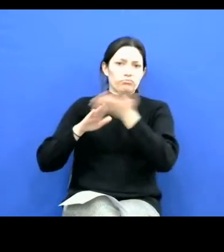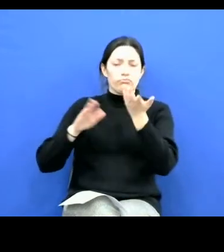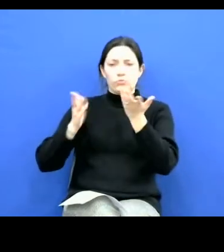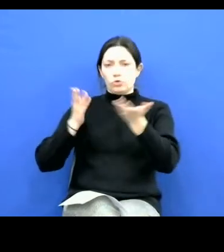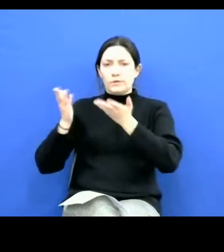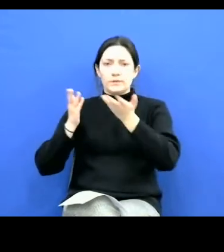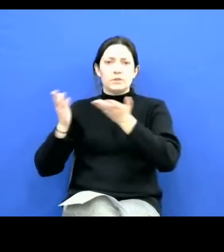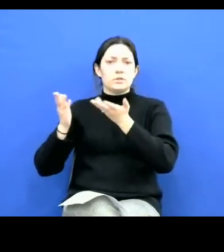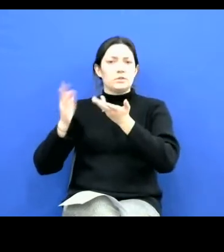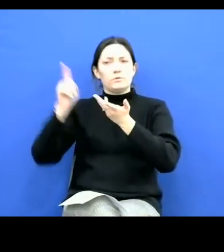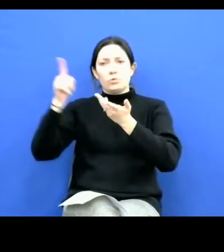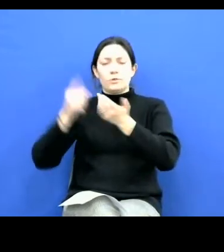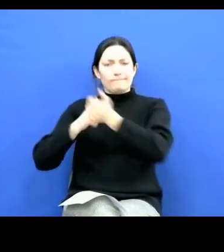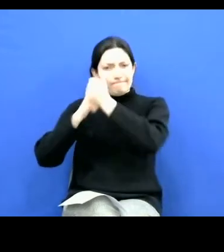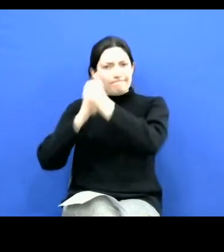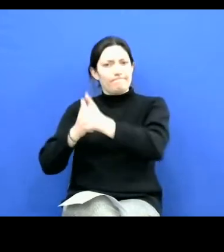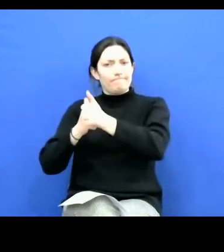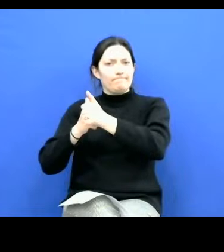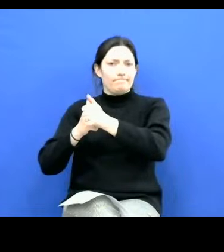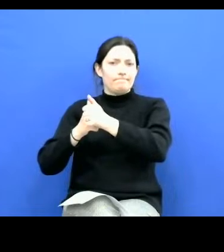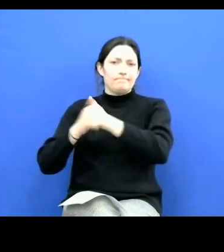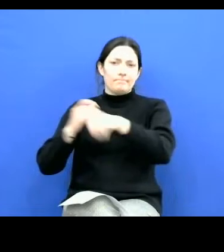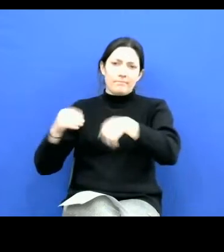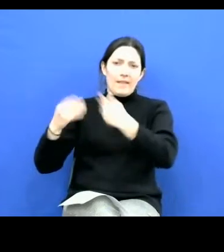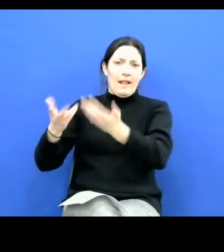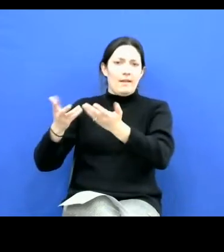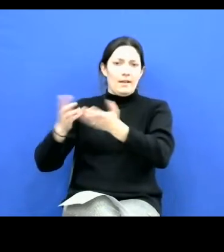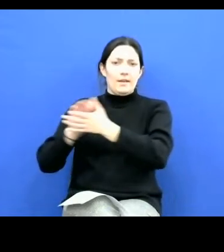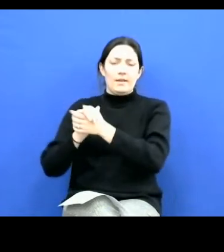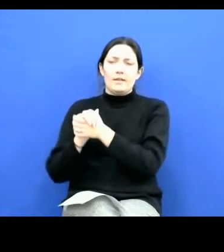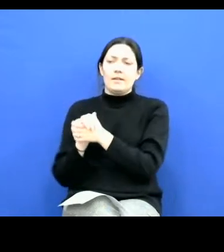the fidelity with which you have brought